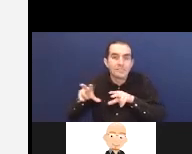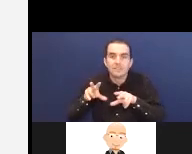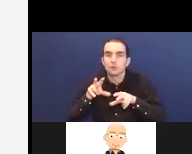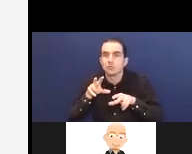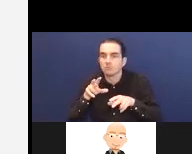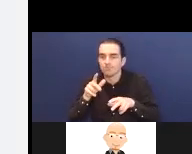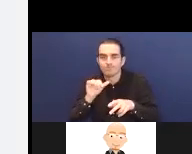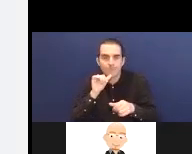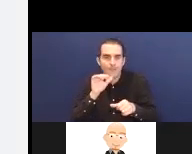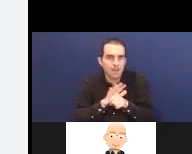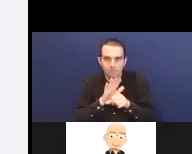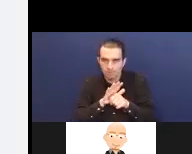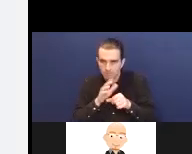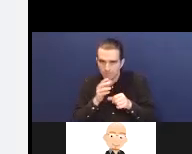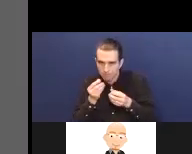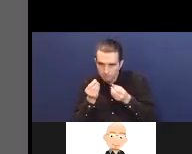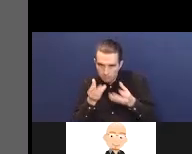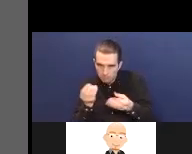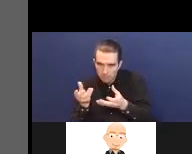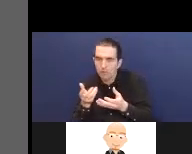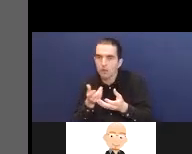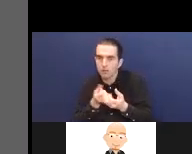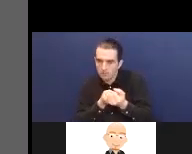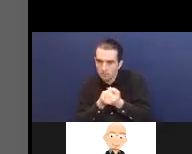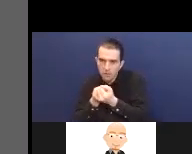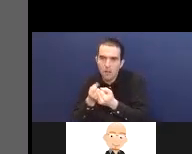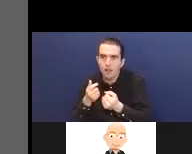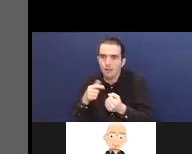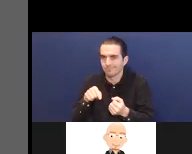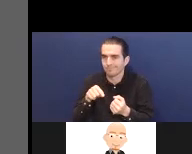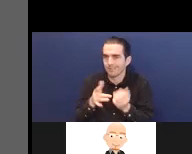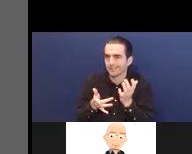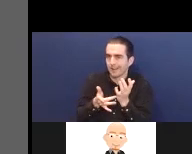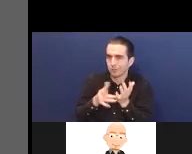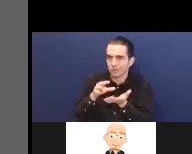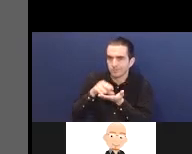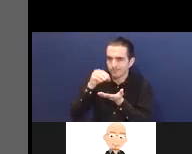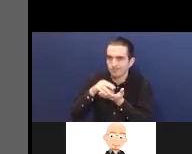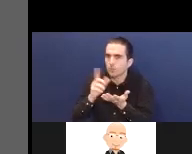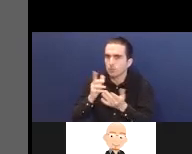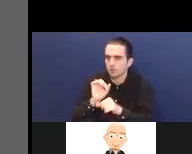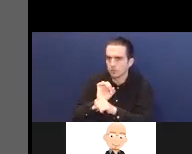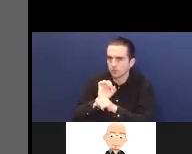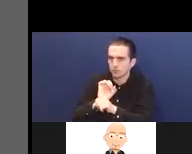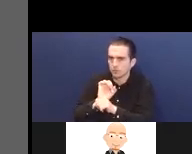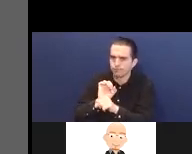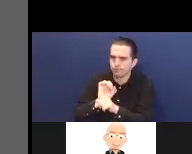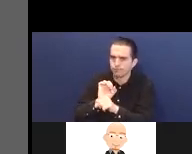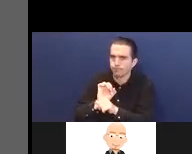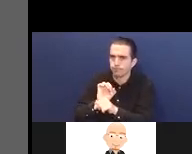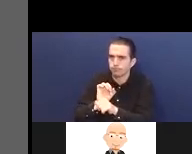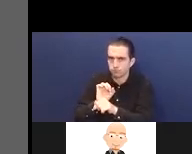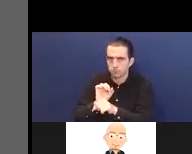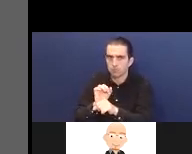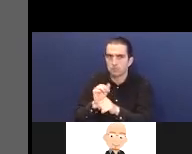There's a lot of hacking or people trying to extract money from you with wrong messages or so. And I think we've